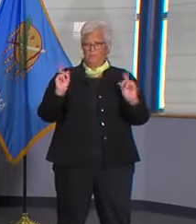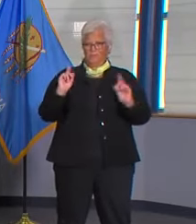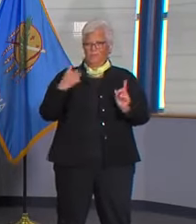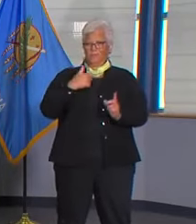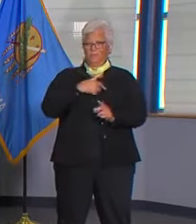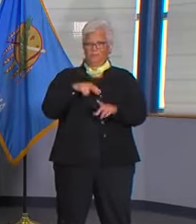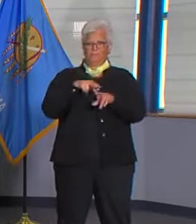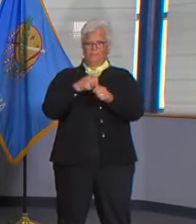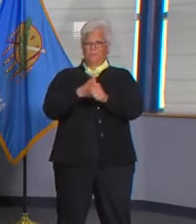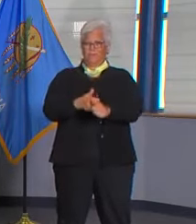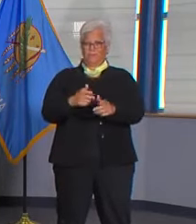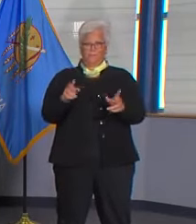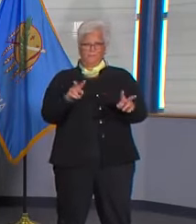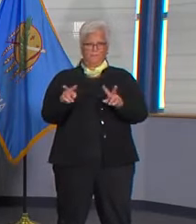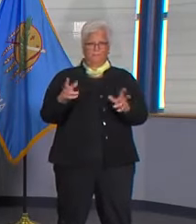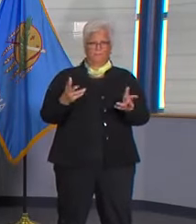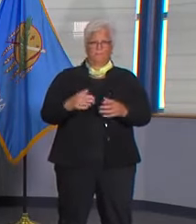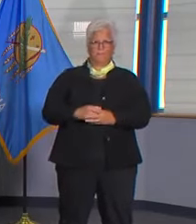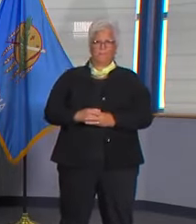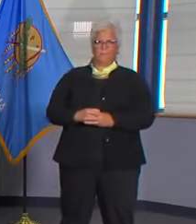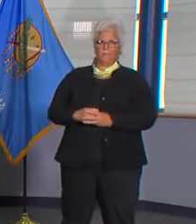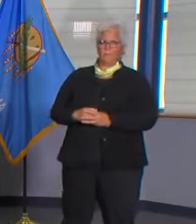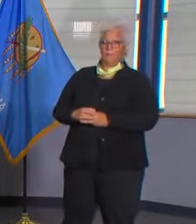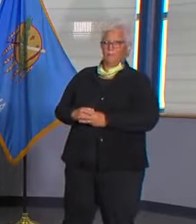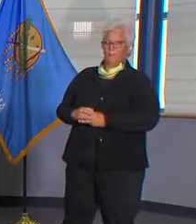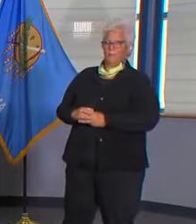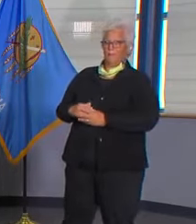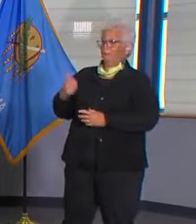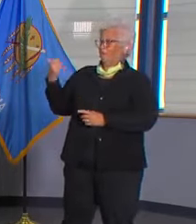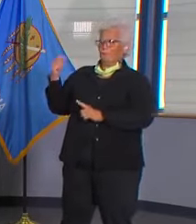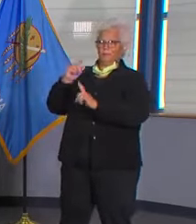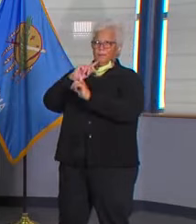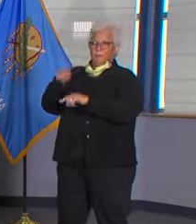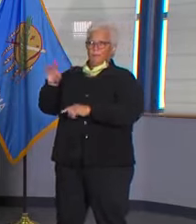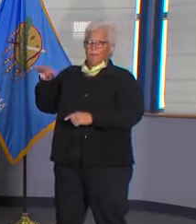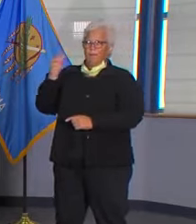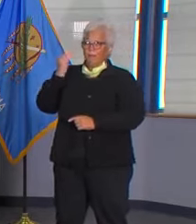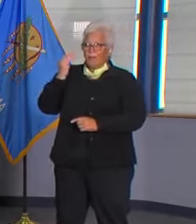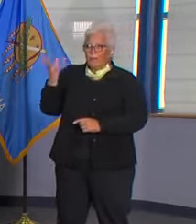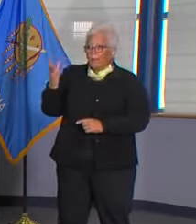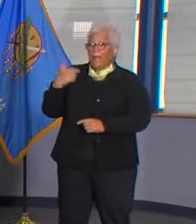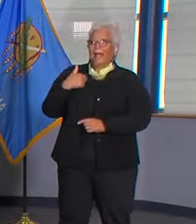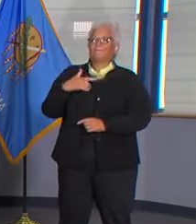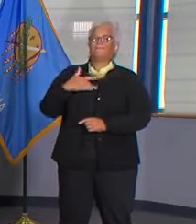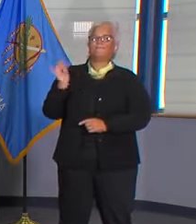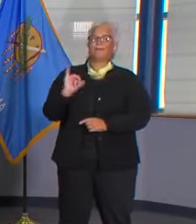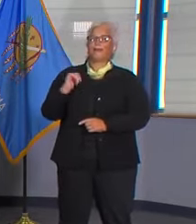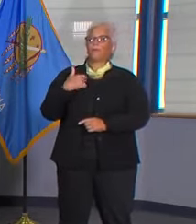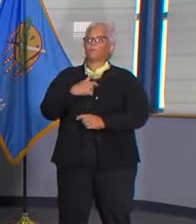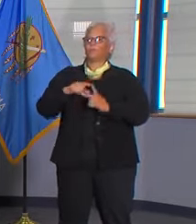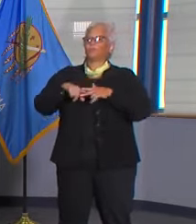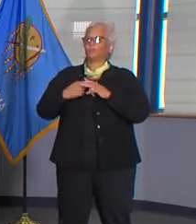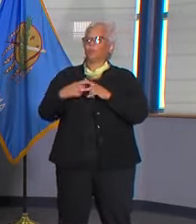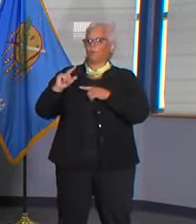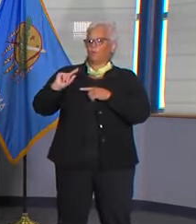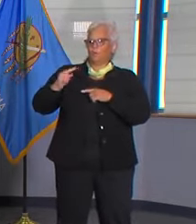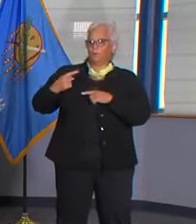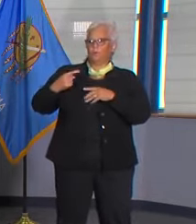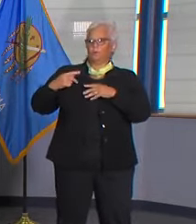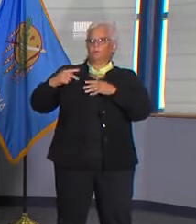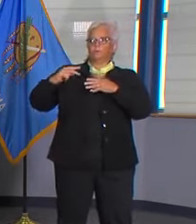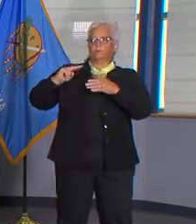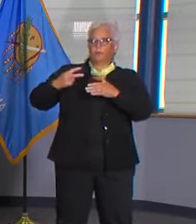one was when it was brand new and we had to take aggressive action to slow the spread of it so that our healthcare system